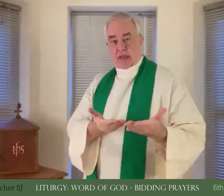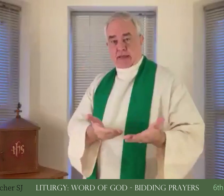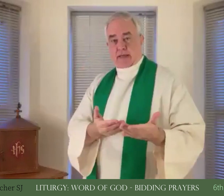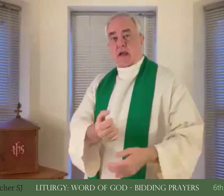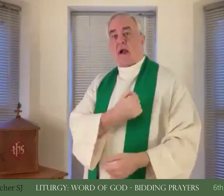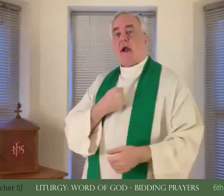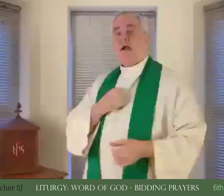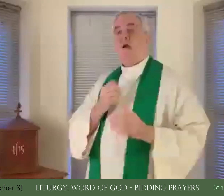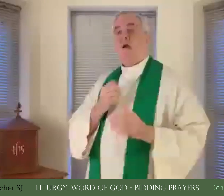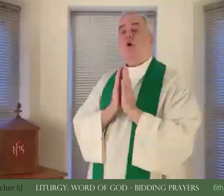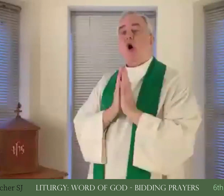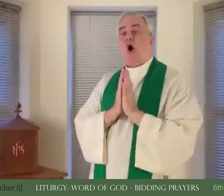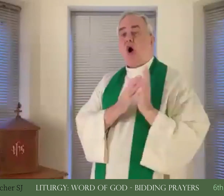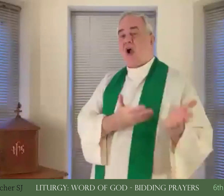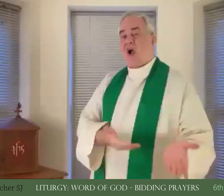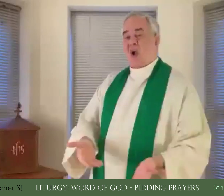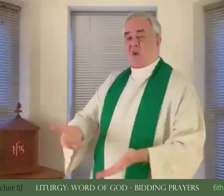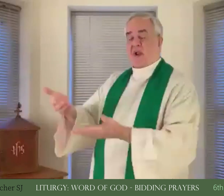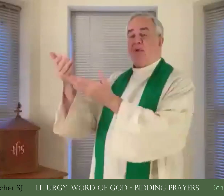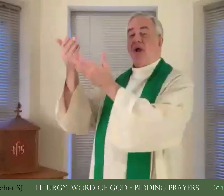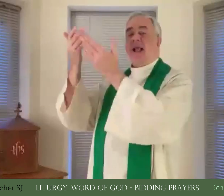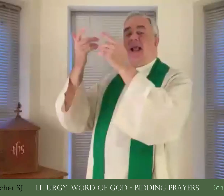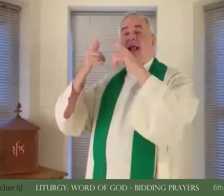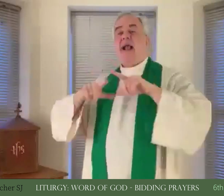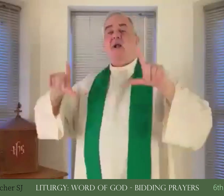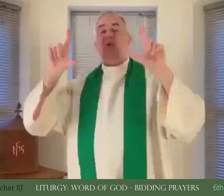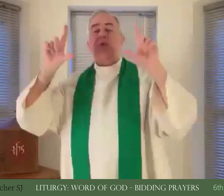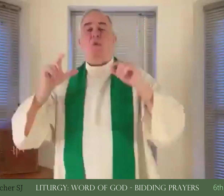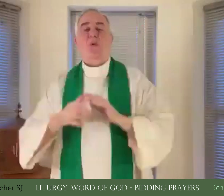This is our prayer. We pray to the Lord.